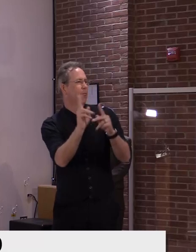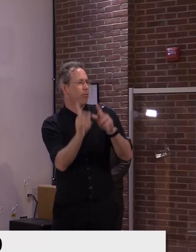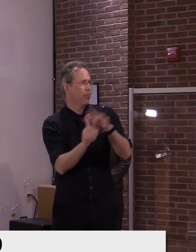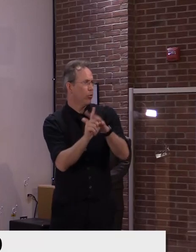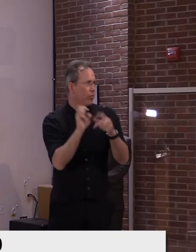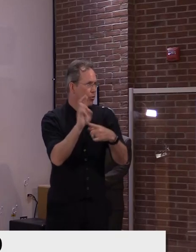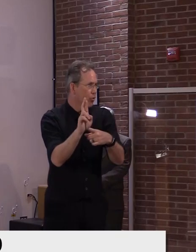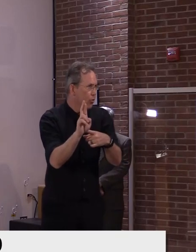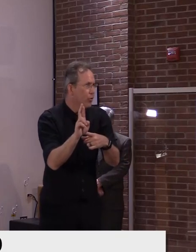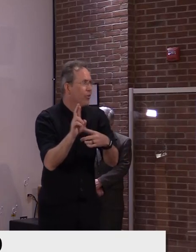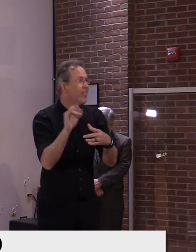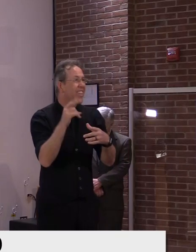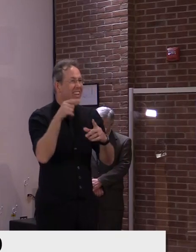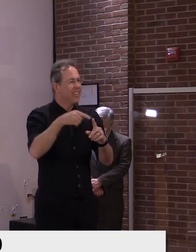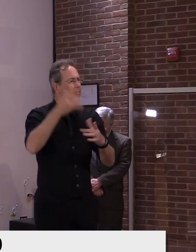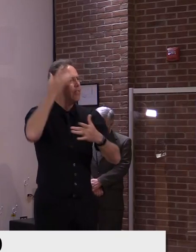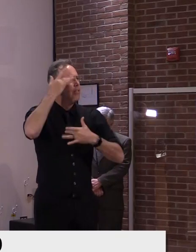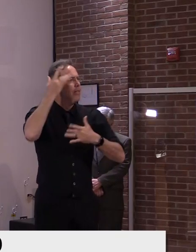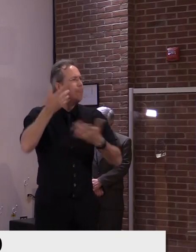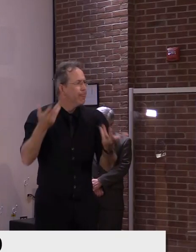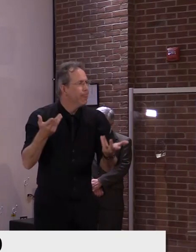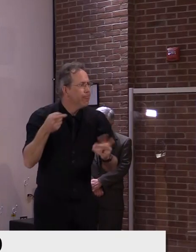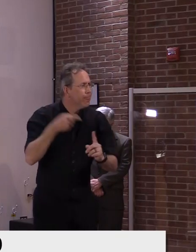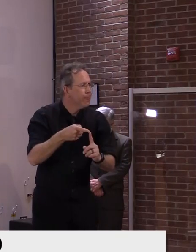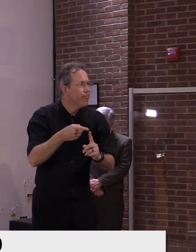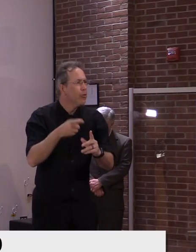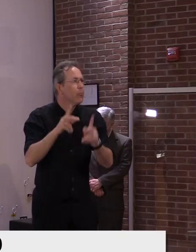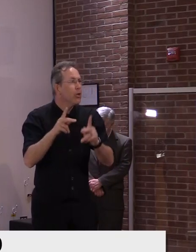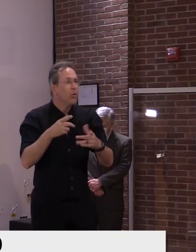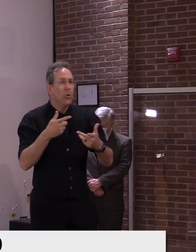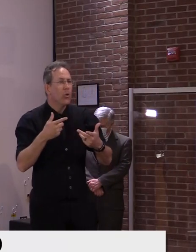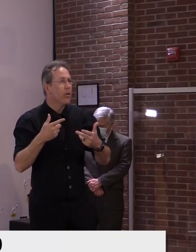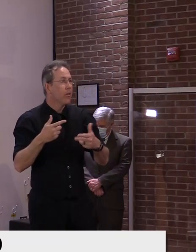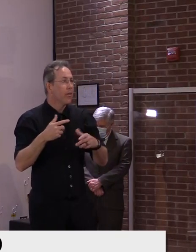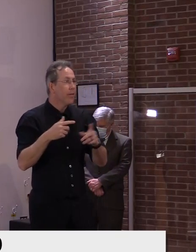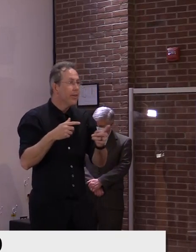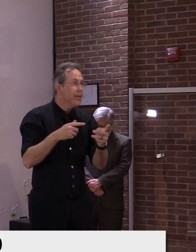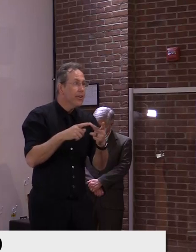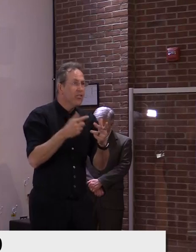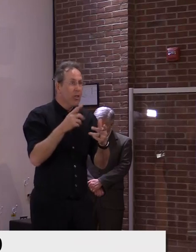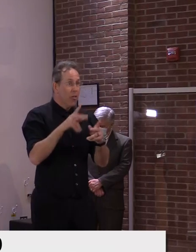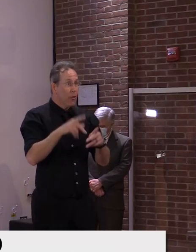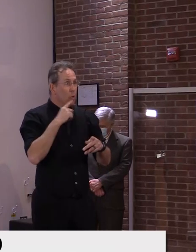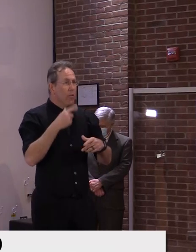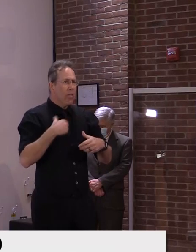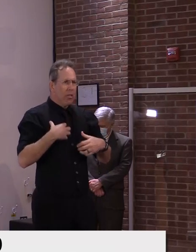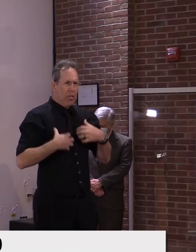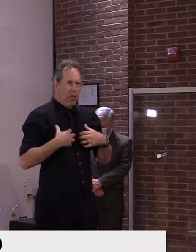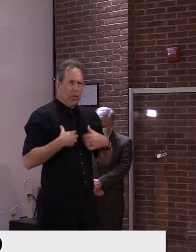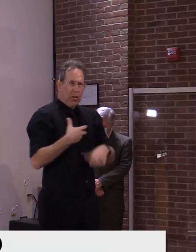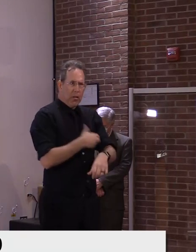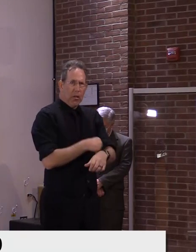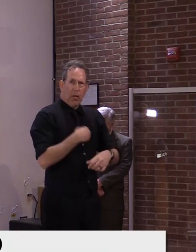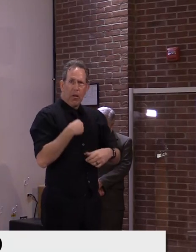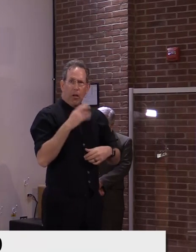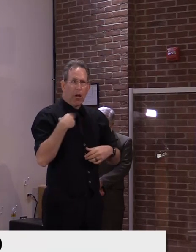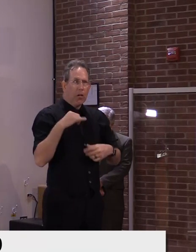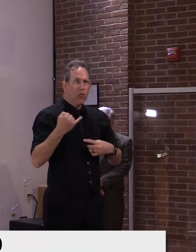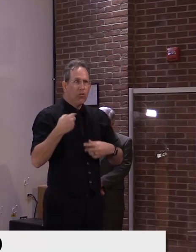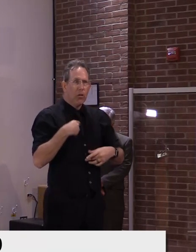to the doctor. These would be very serious episodes. And if, God forbid, there was someone who died of